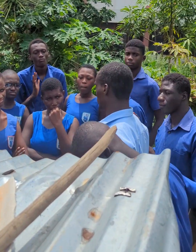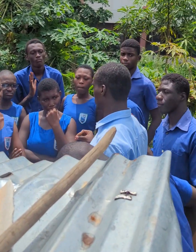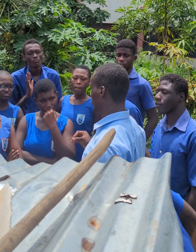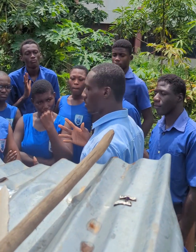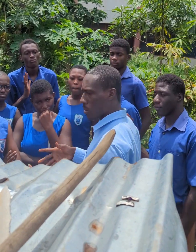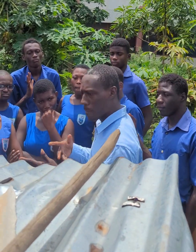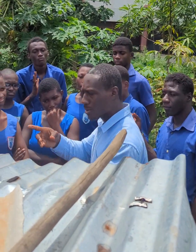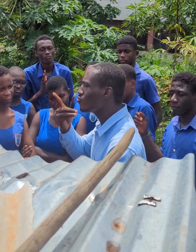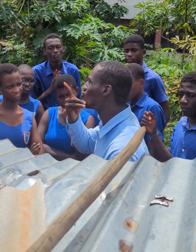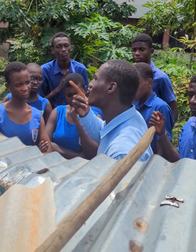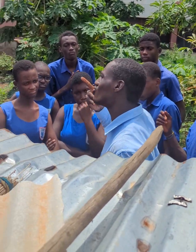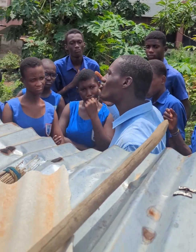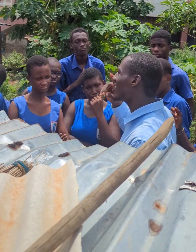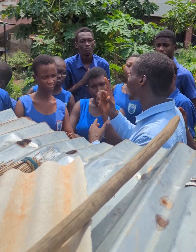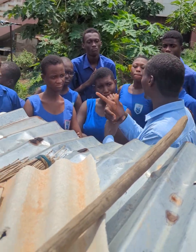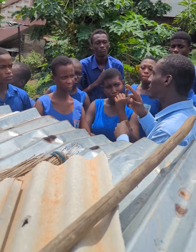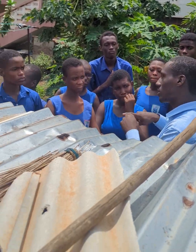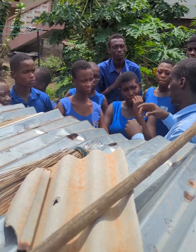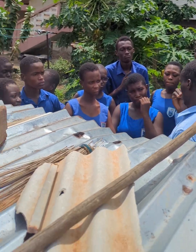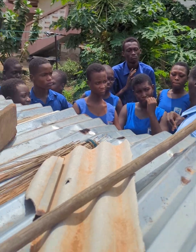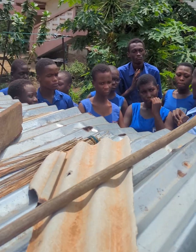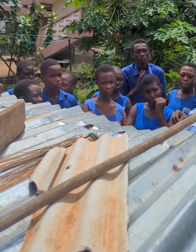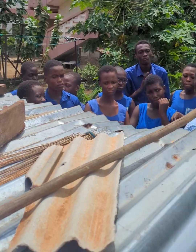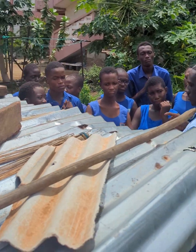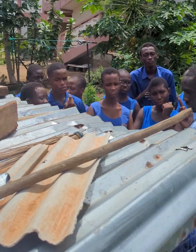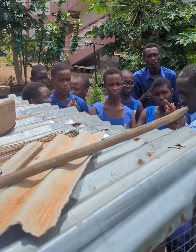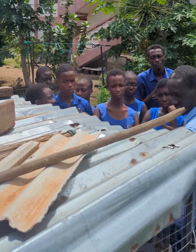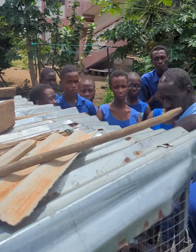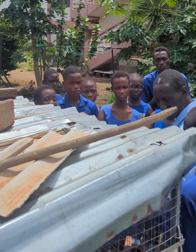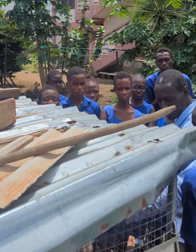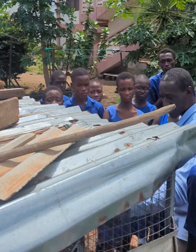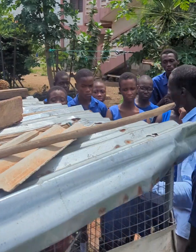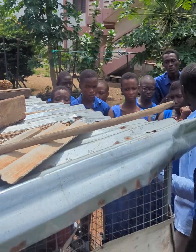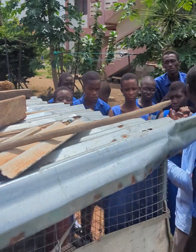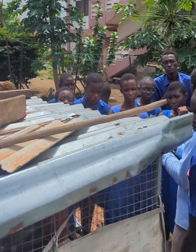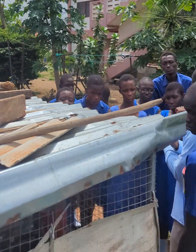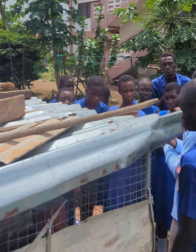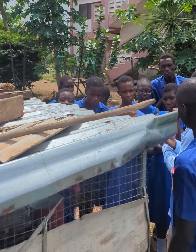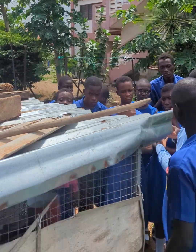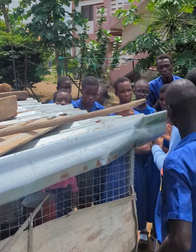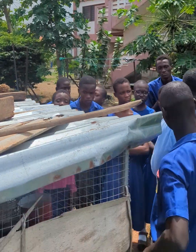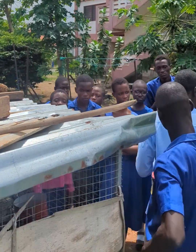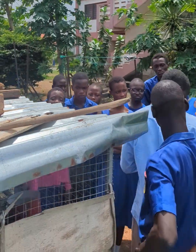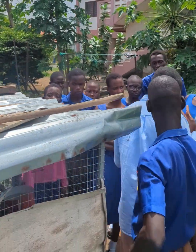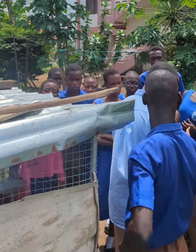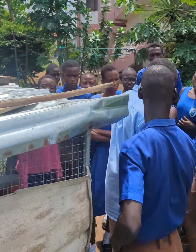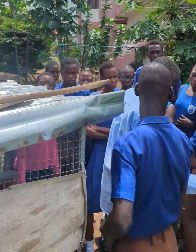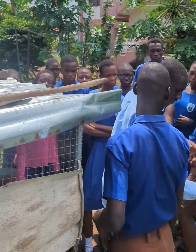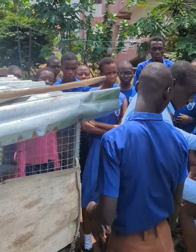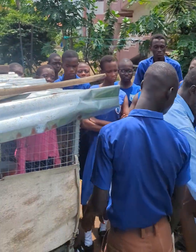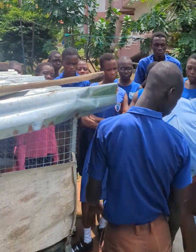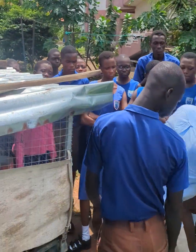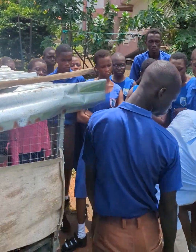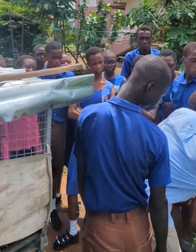We talked about the kind of leaf these rabbits are being given. And in the